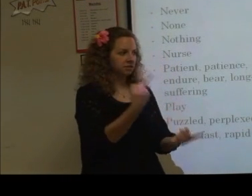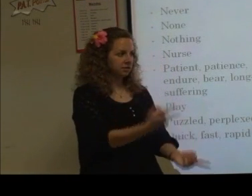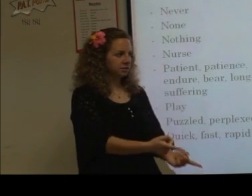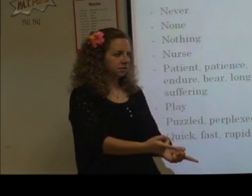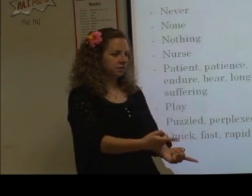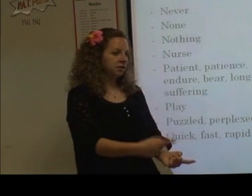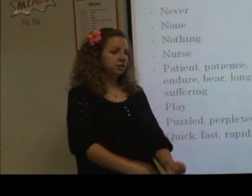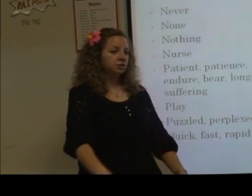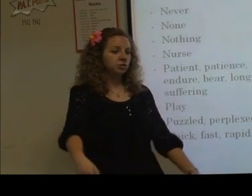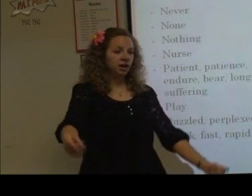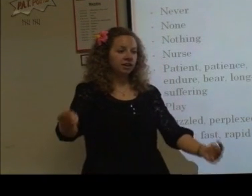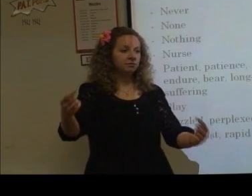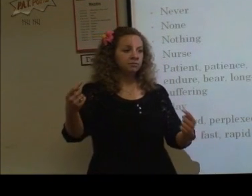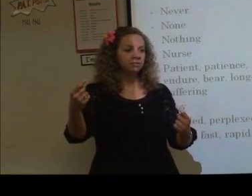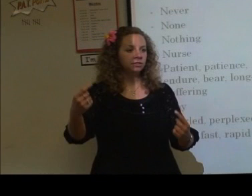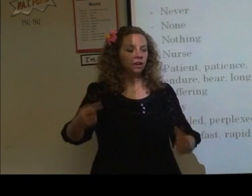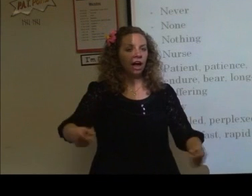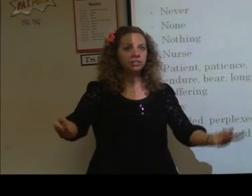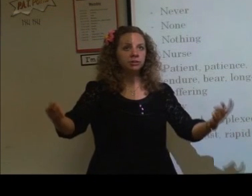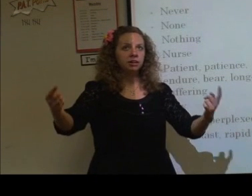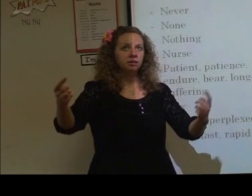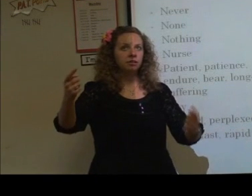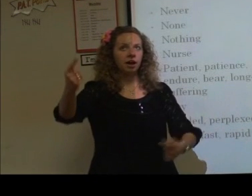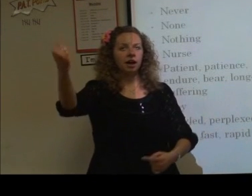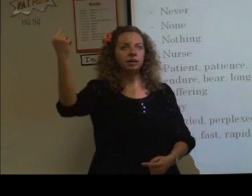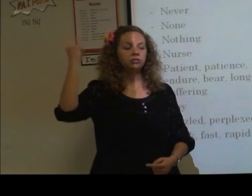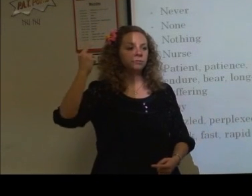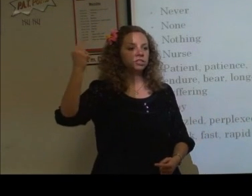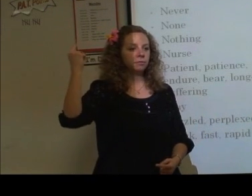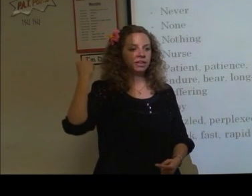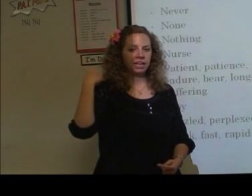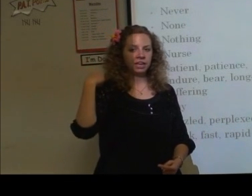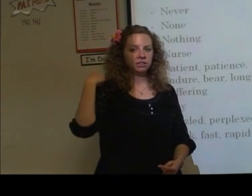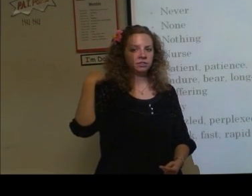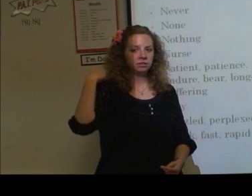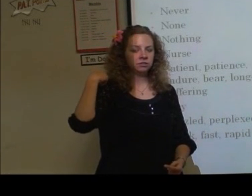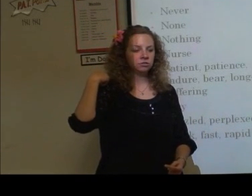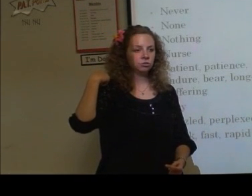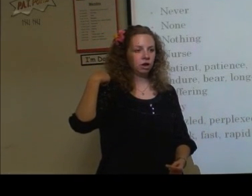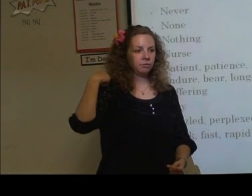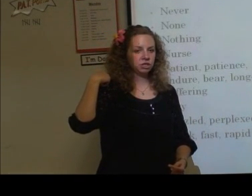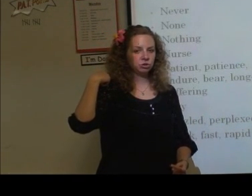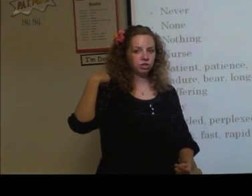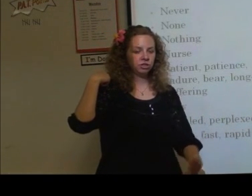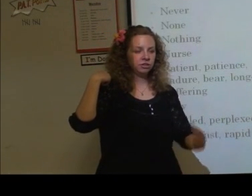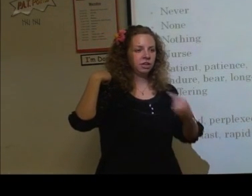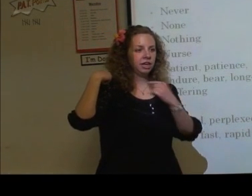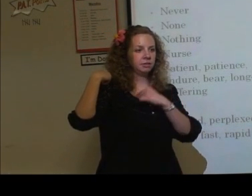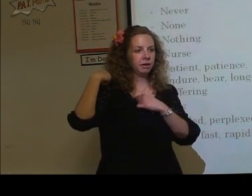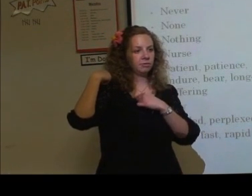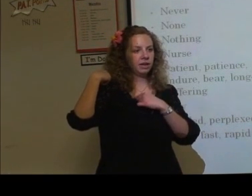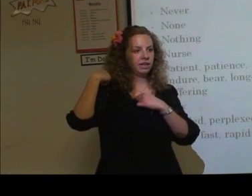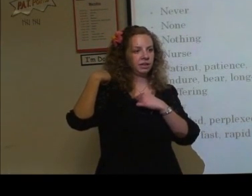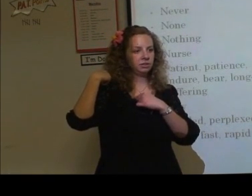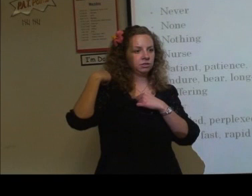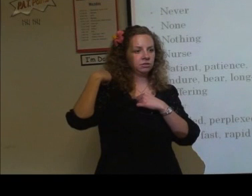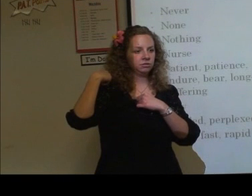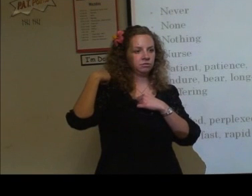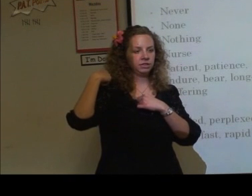since. So I do it with my dominant hand on my shoulder and my right hand right